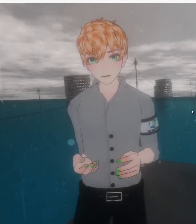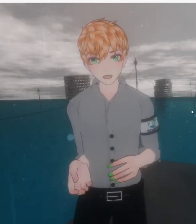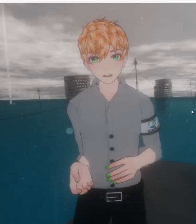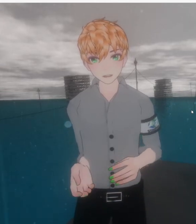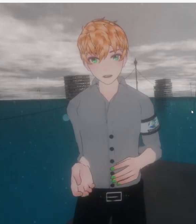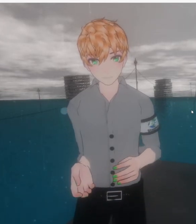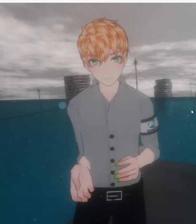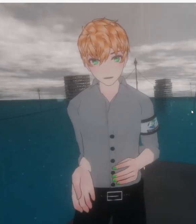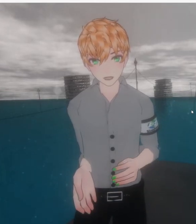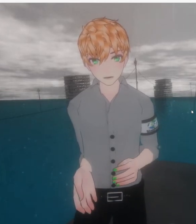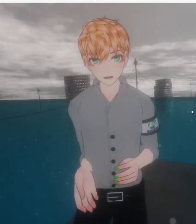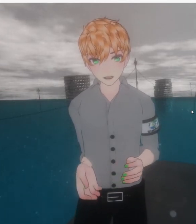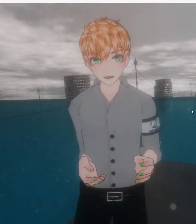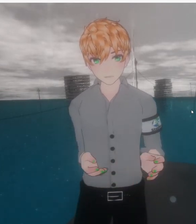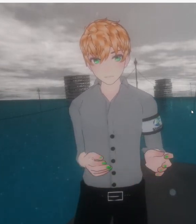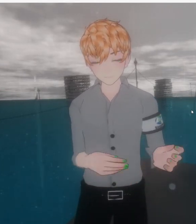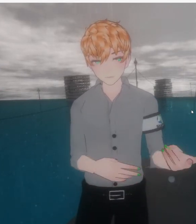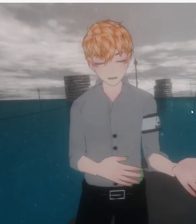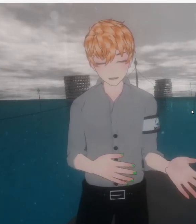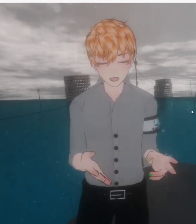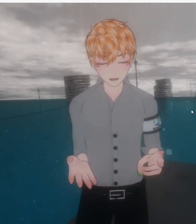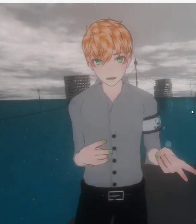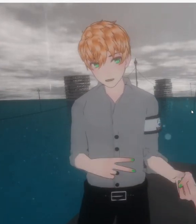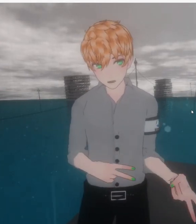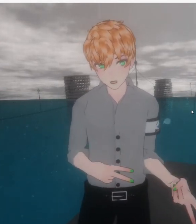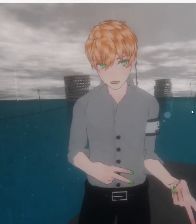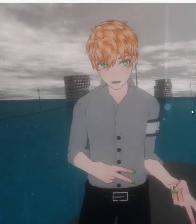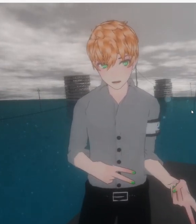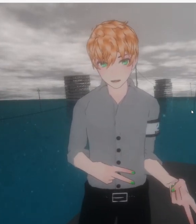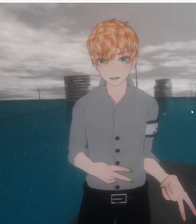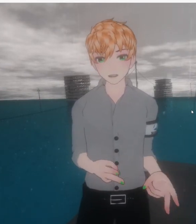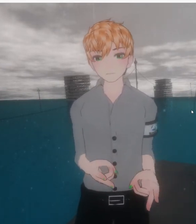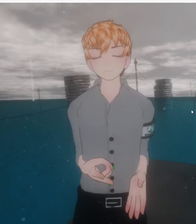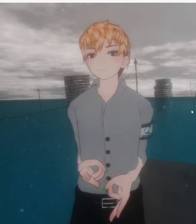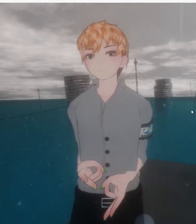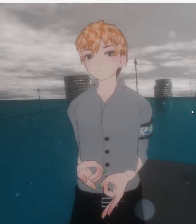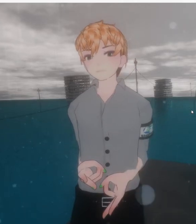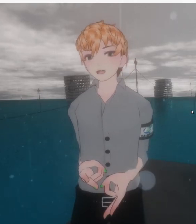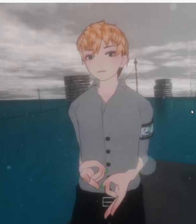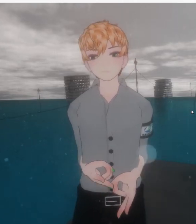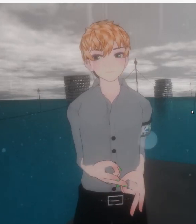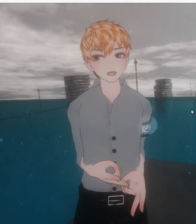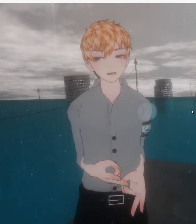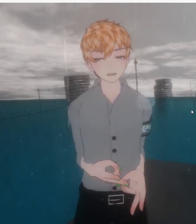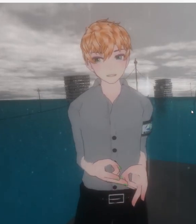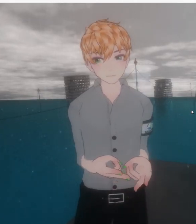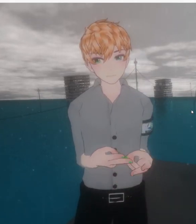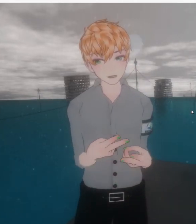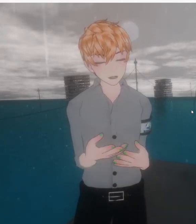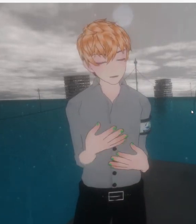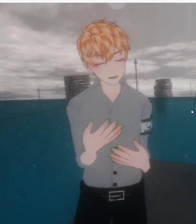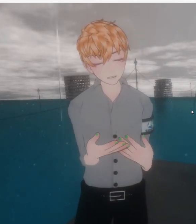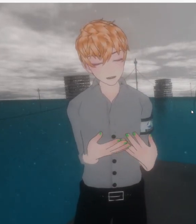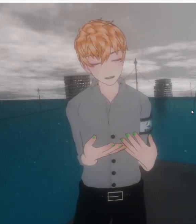said something but signed the wrong thing, but that gets in the way